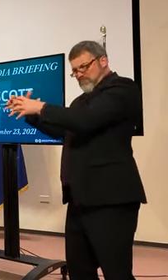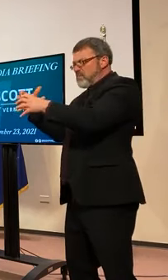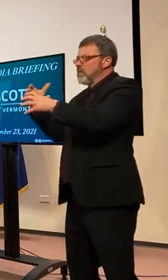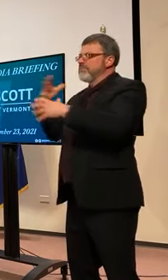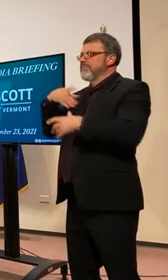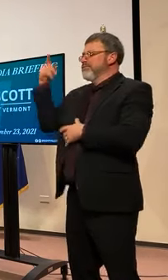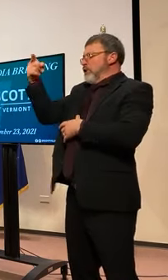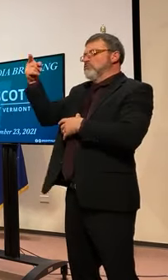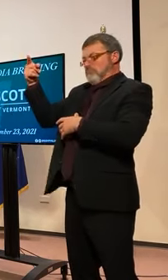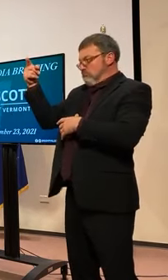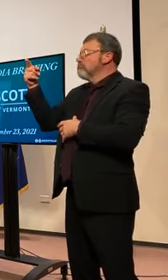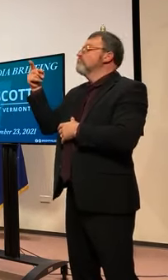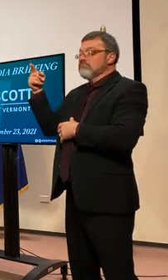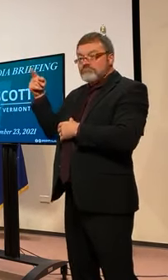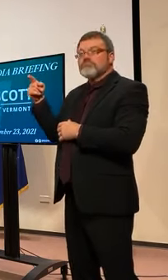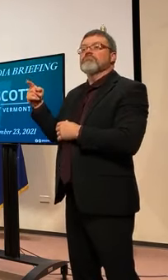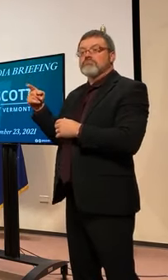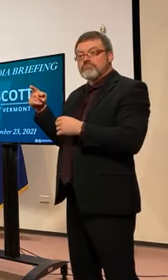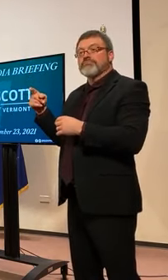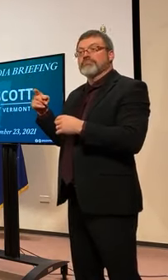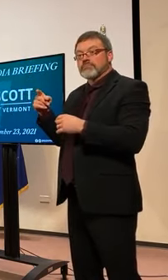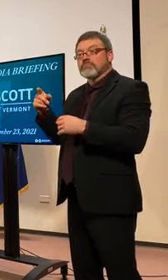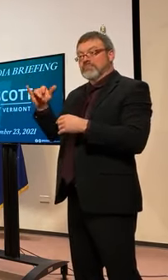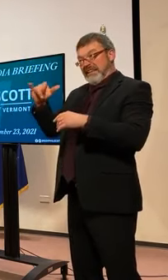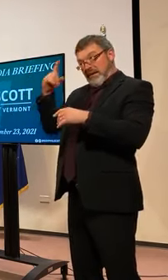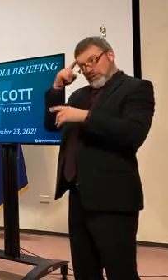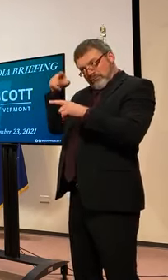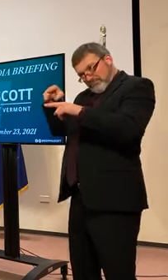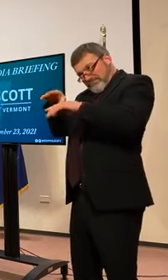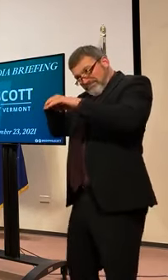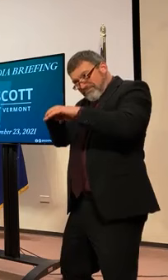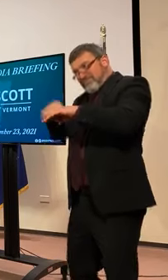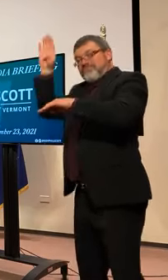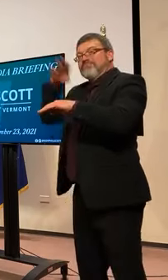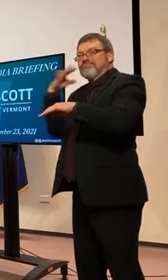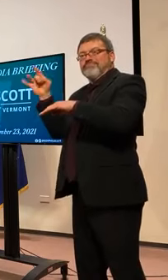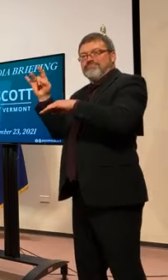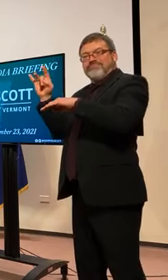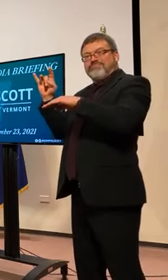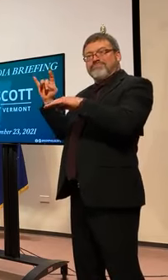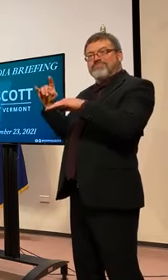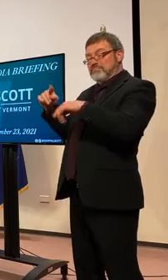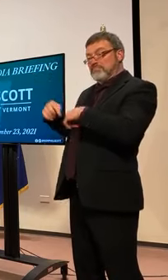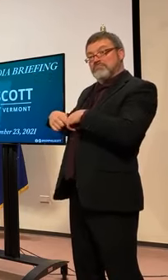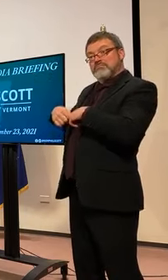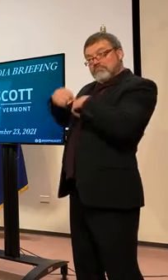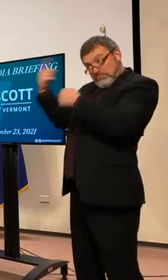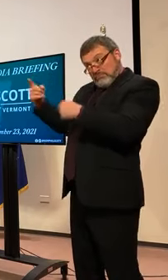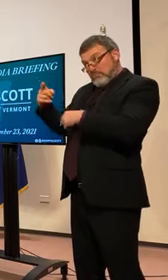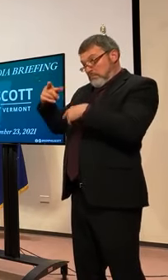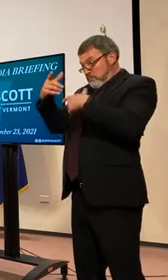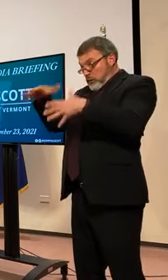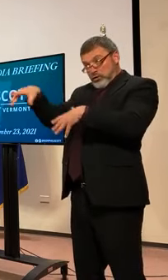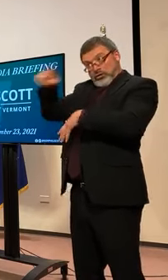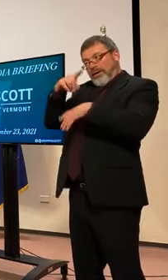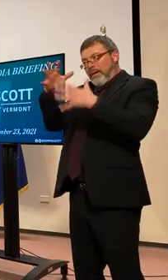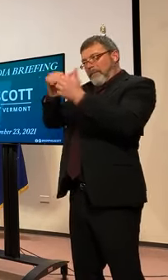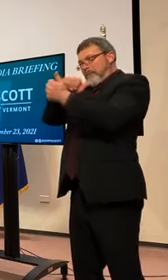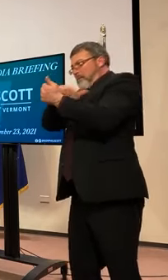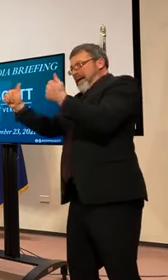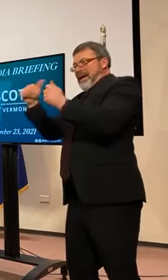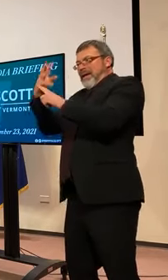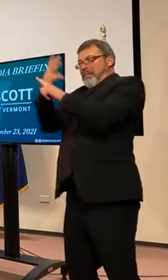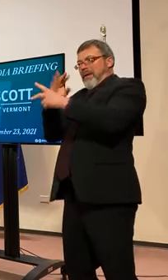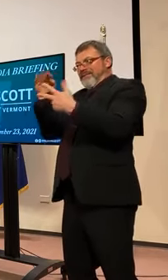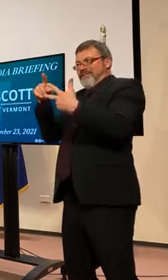a booster if you're 18 or over, and it's been 6 months since your last shot of Moderna or Pfizer, or 2 months in the case